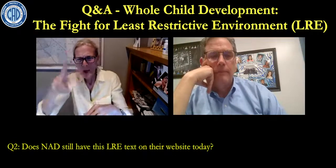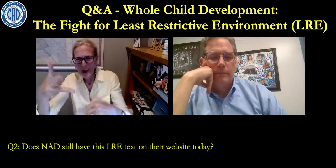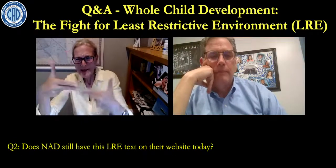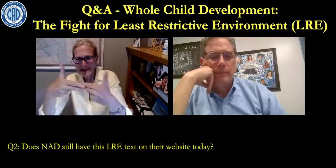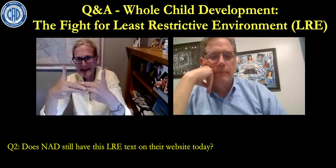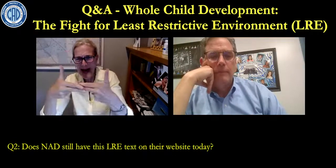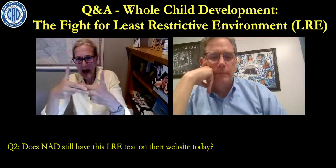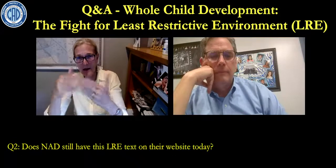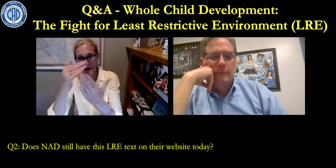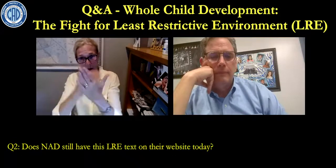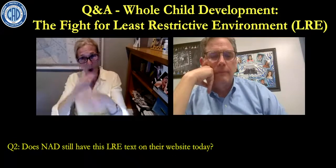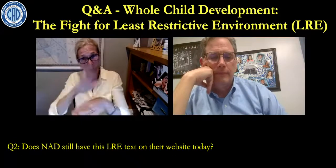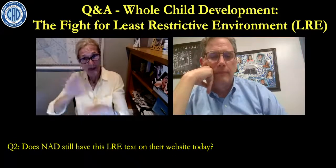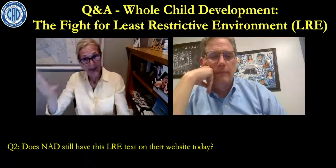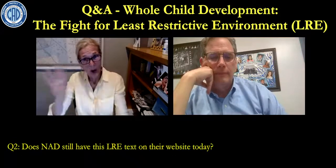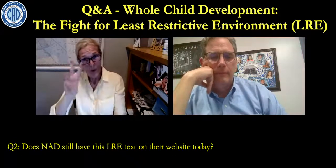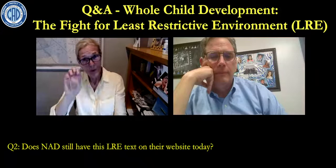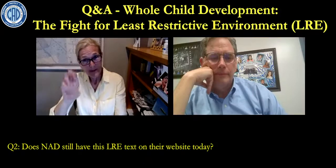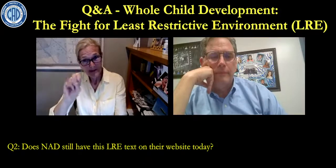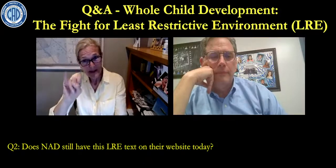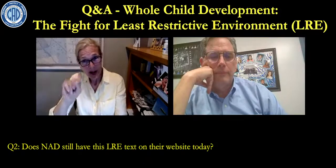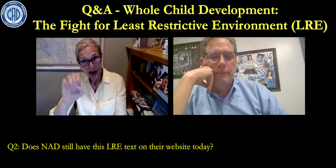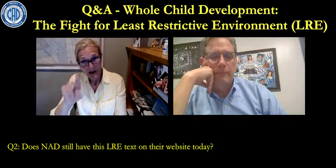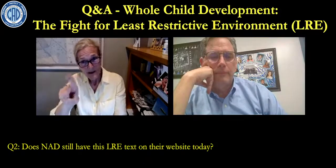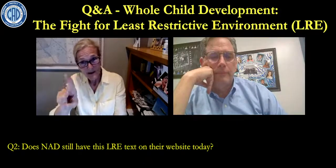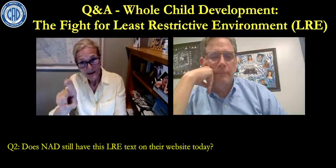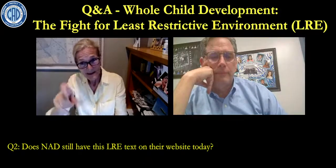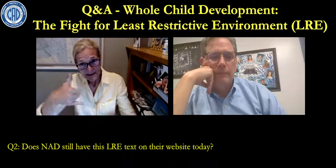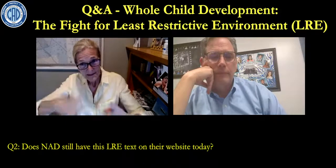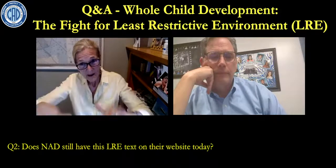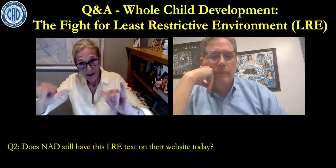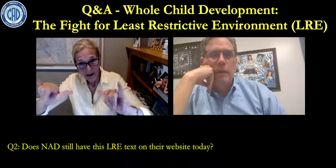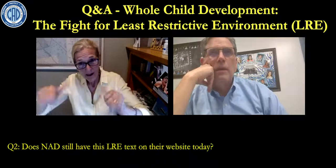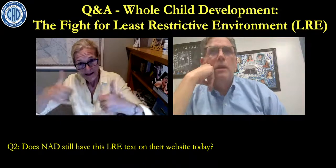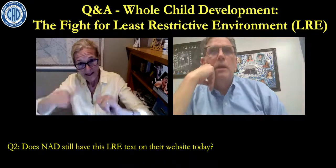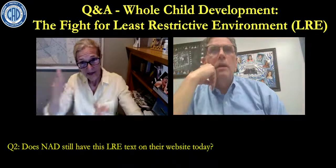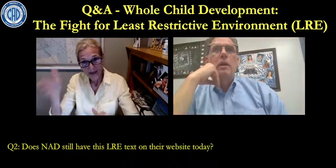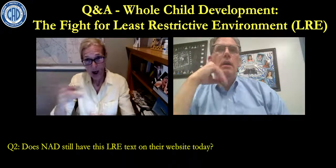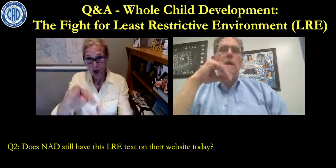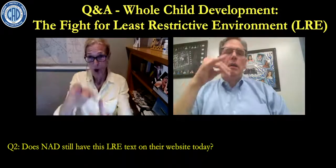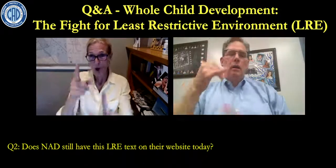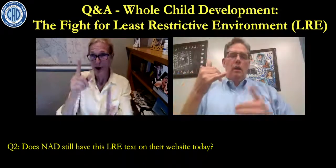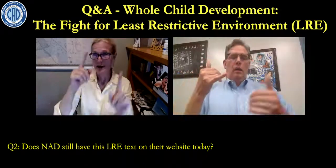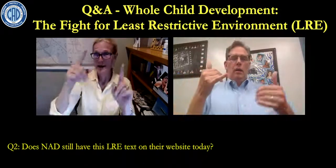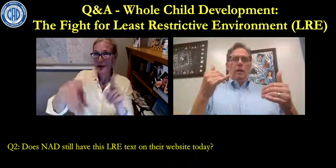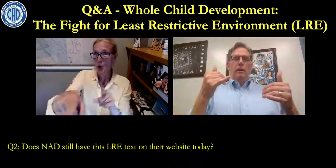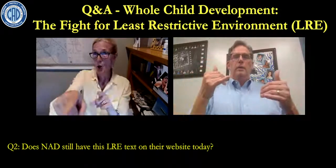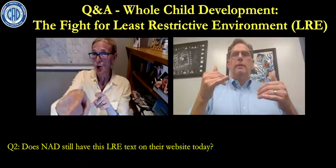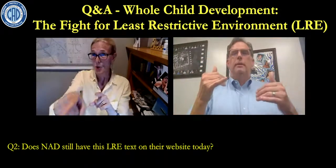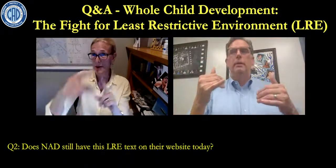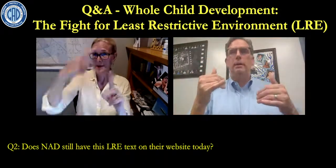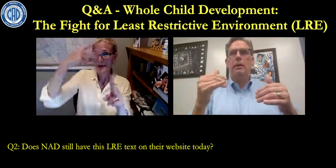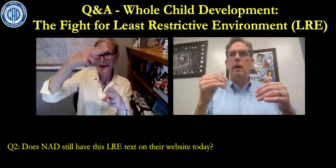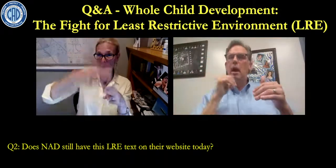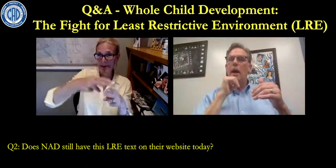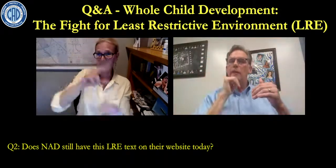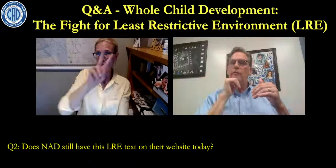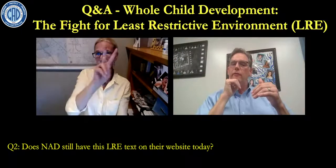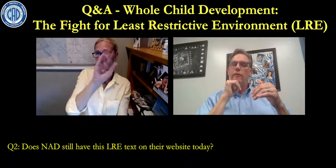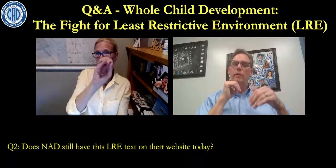Does NAD still have this LRE text from the slide on their website today?